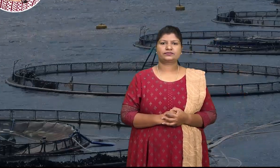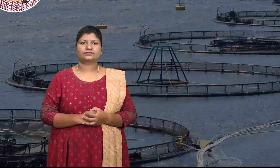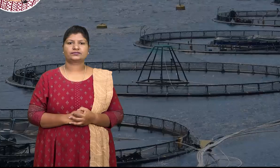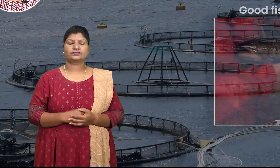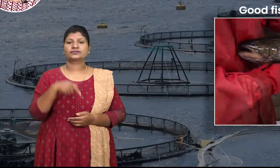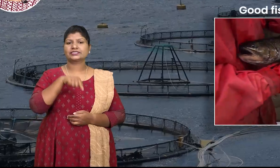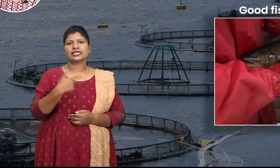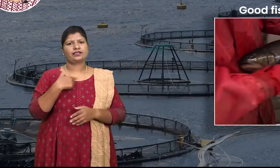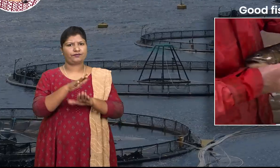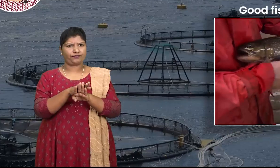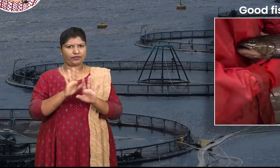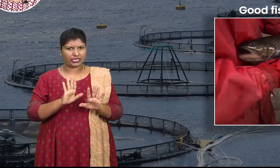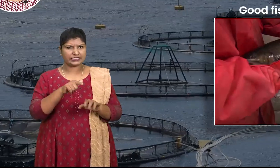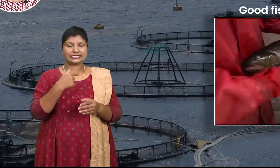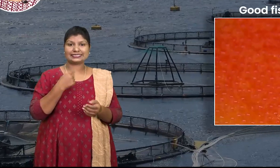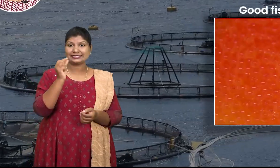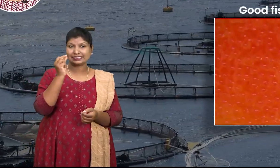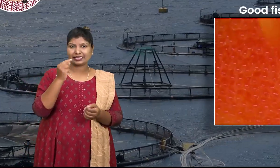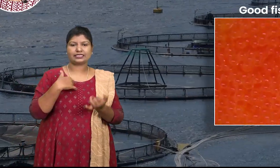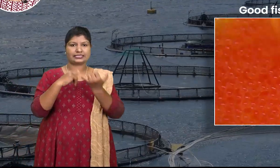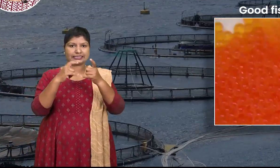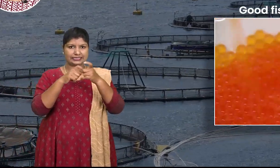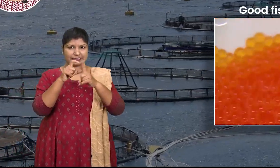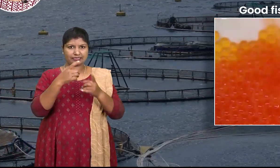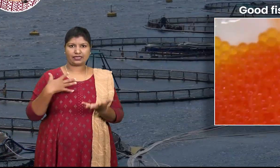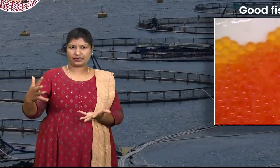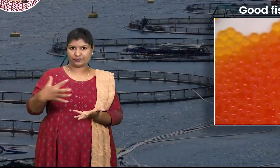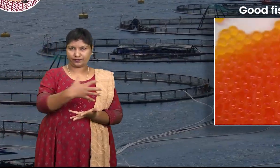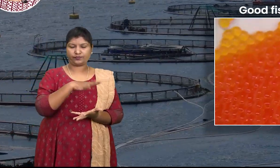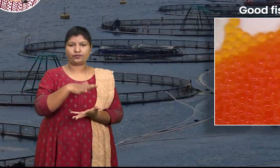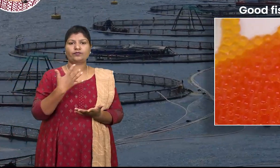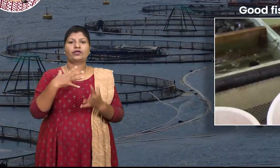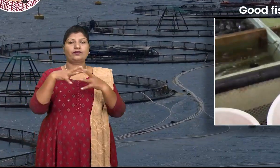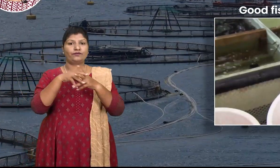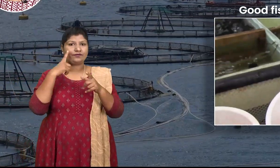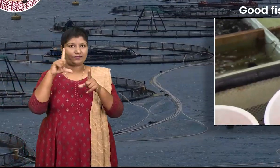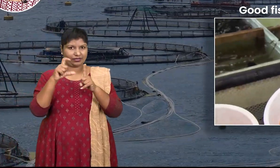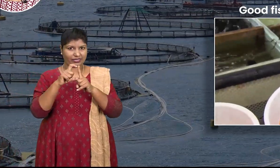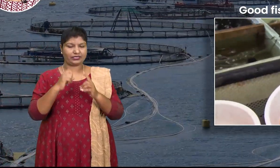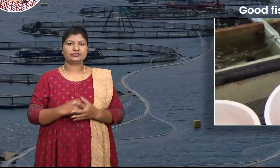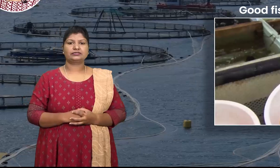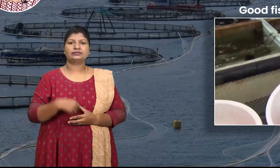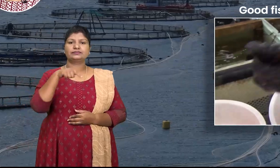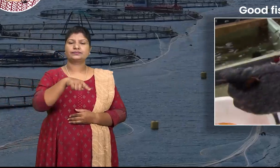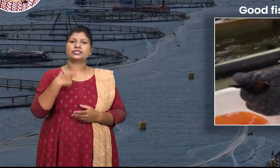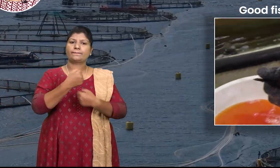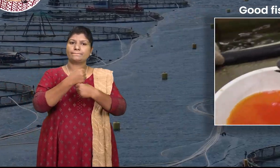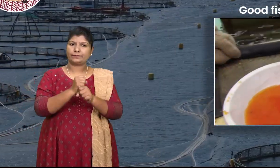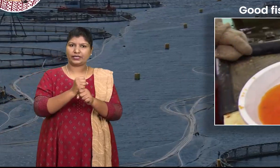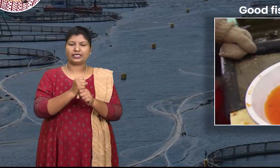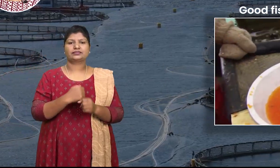Even if fish seed is collected from the wild, it can be mixed